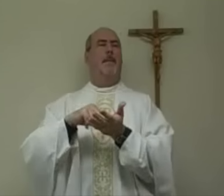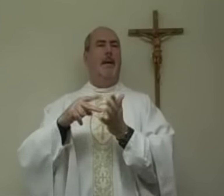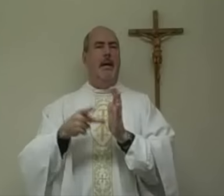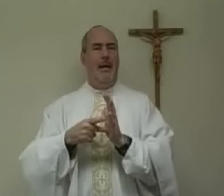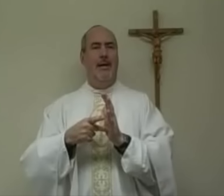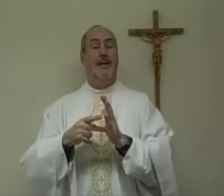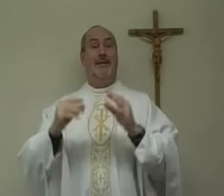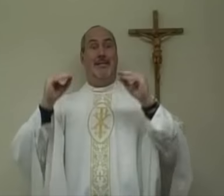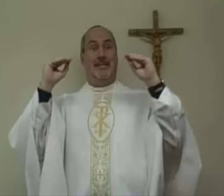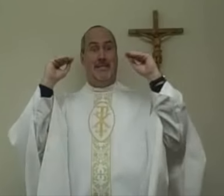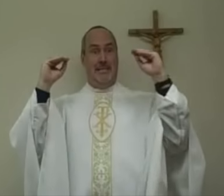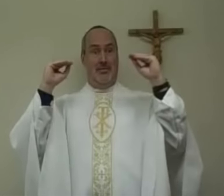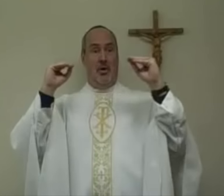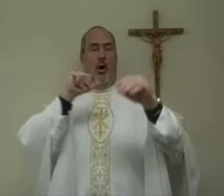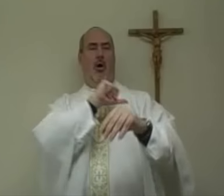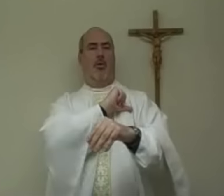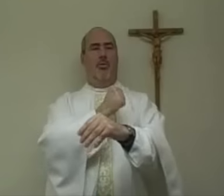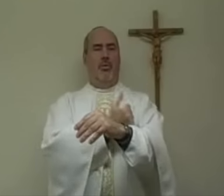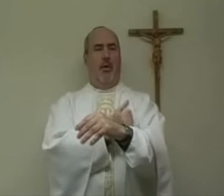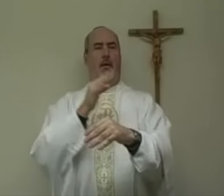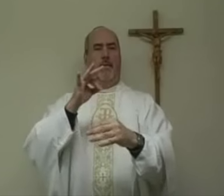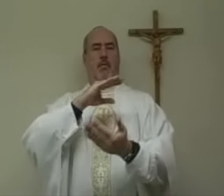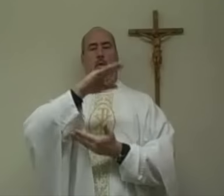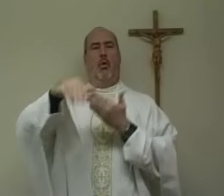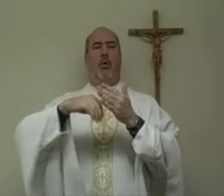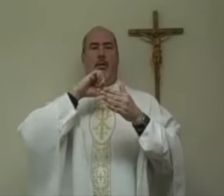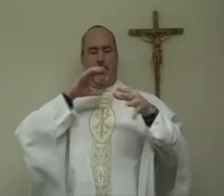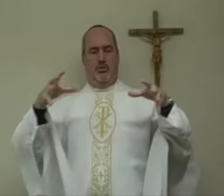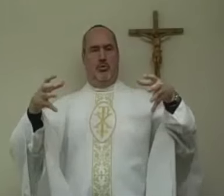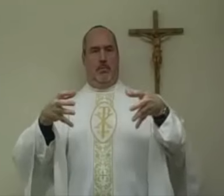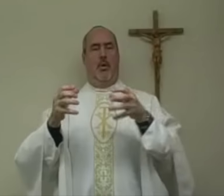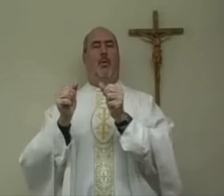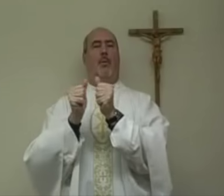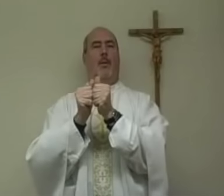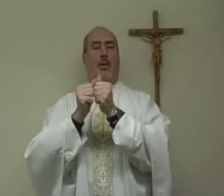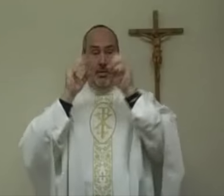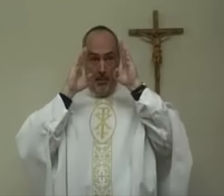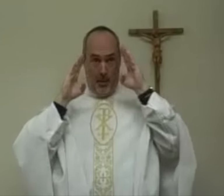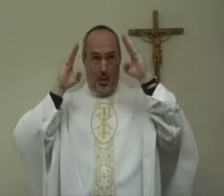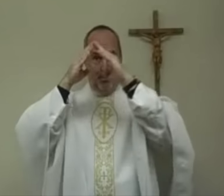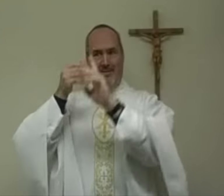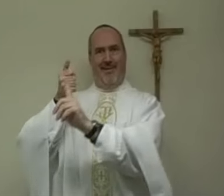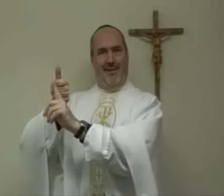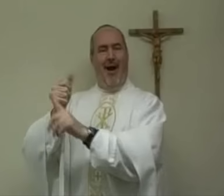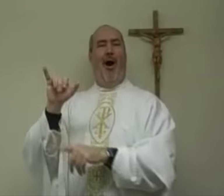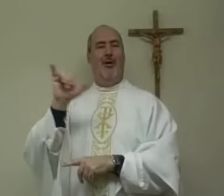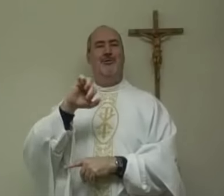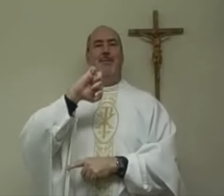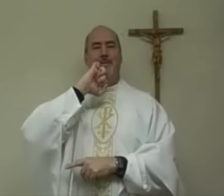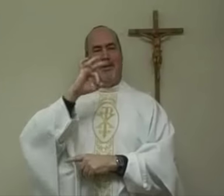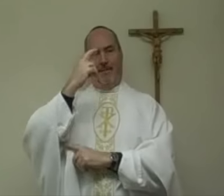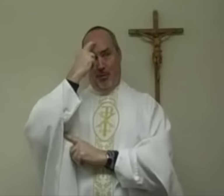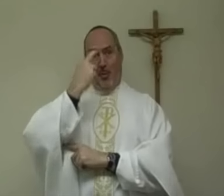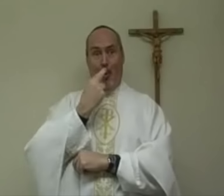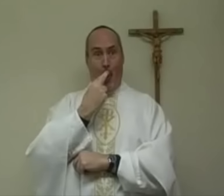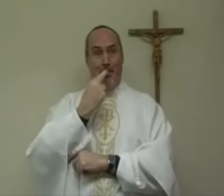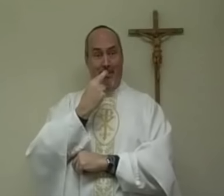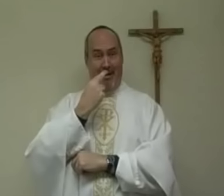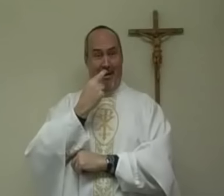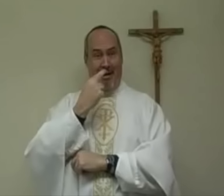Magisterium refers to the teaching authority of all of the bishops in conjunction with the Pope, who is also